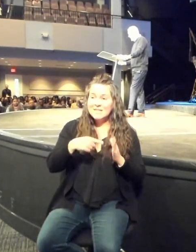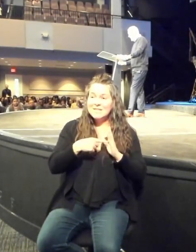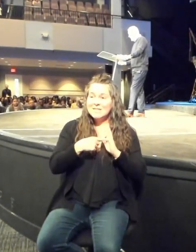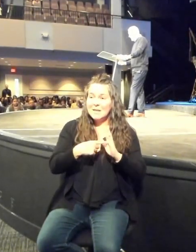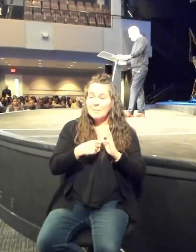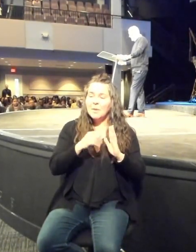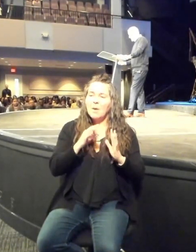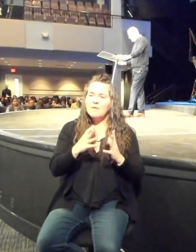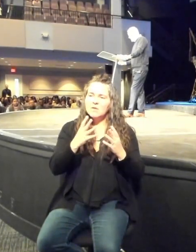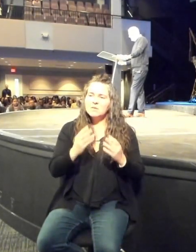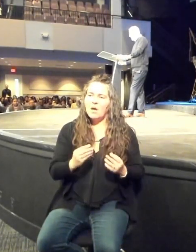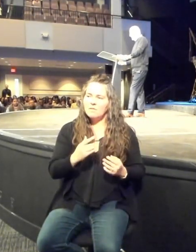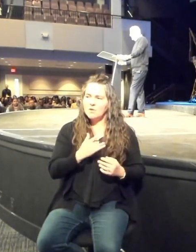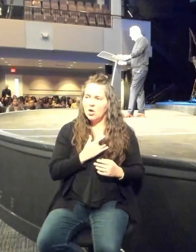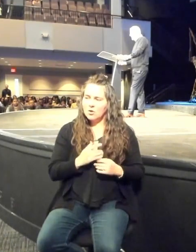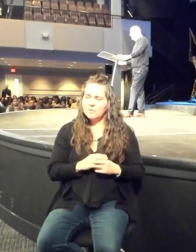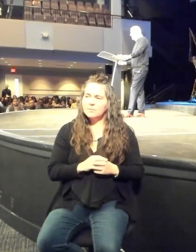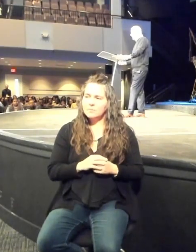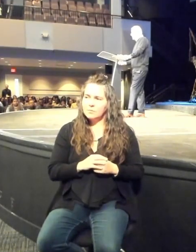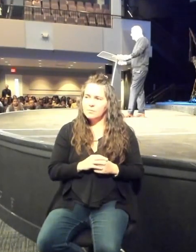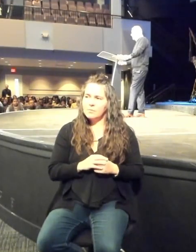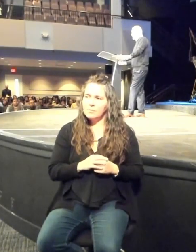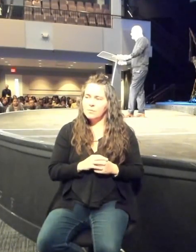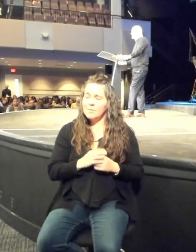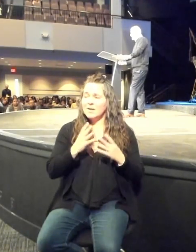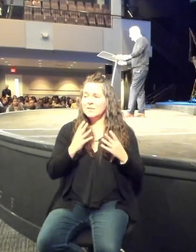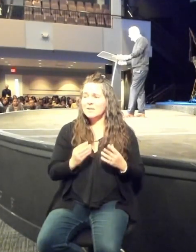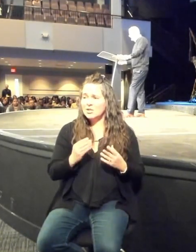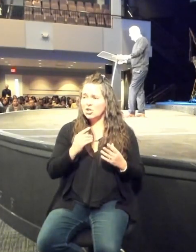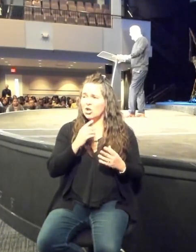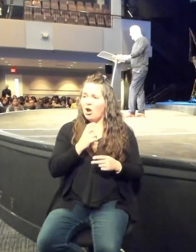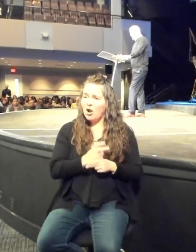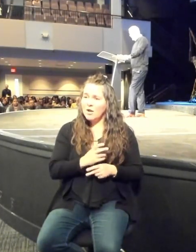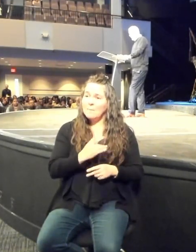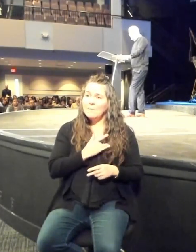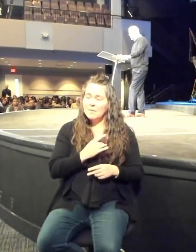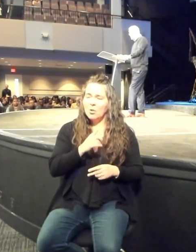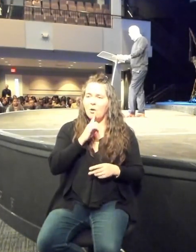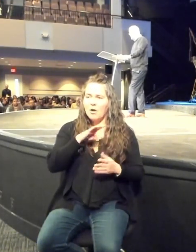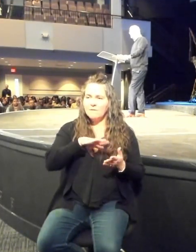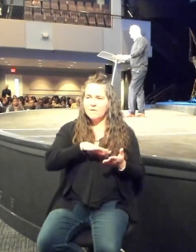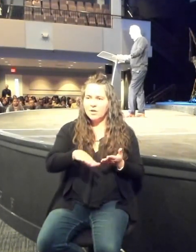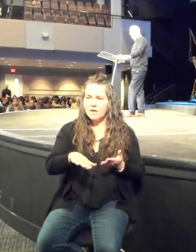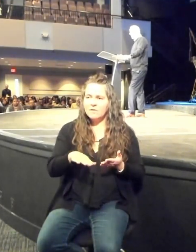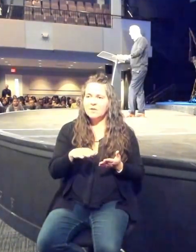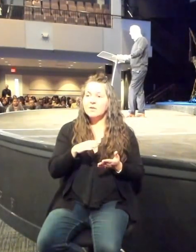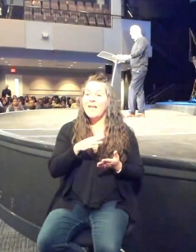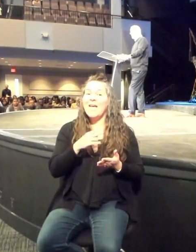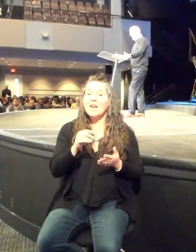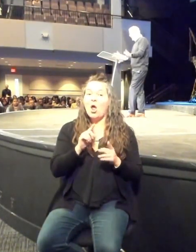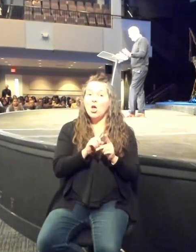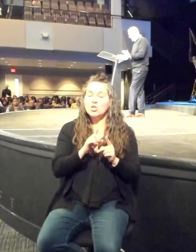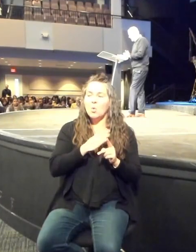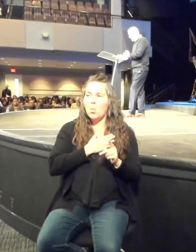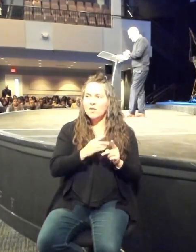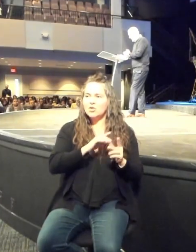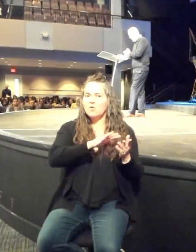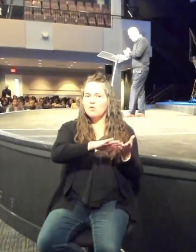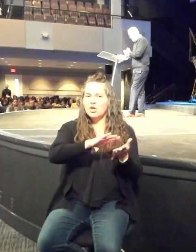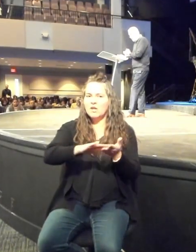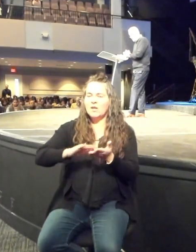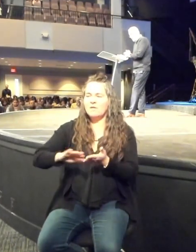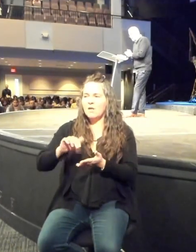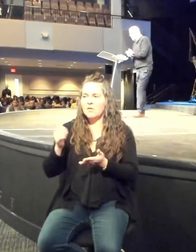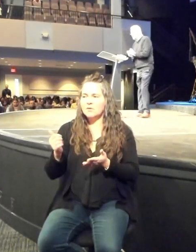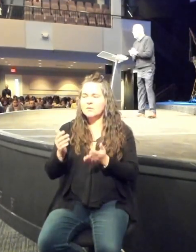heart. And tenderhearted people are forgiven, but they're also forgiving. Would you bow your heads together with me